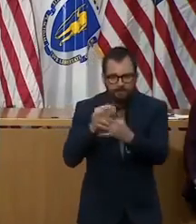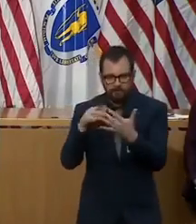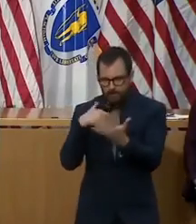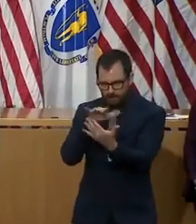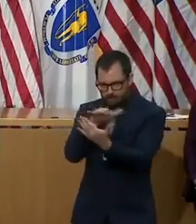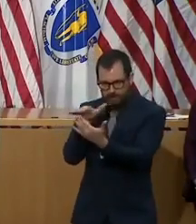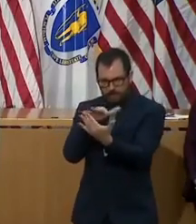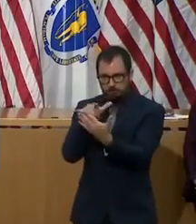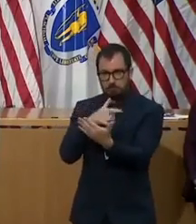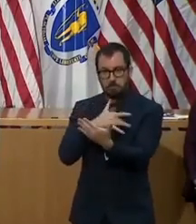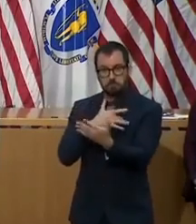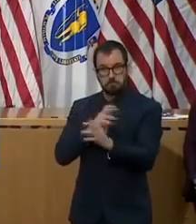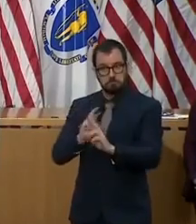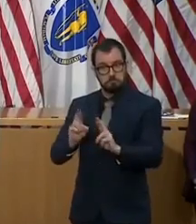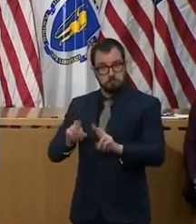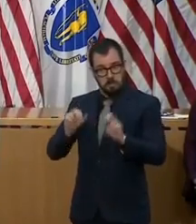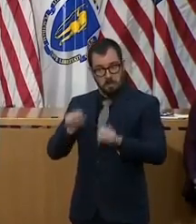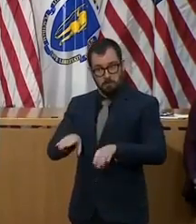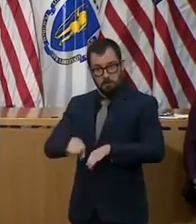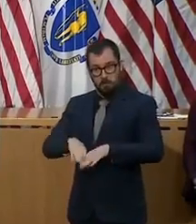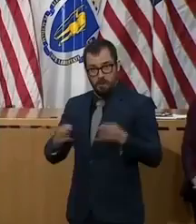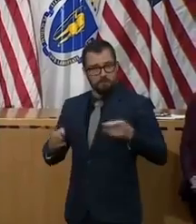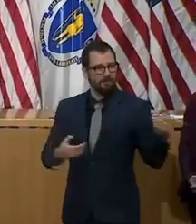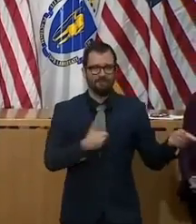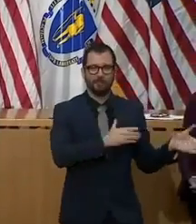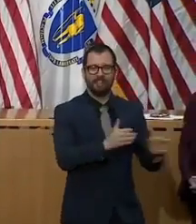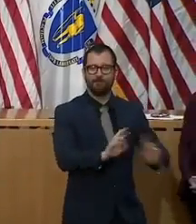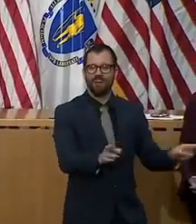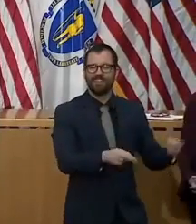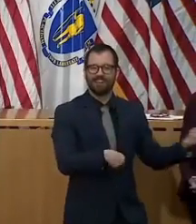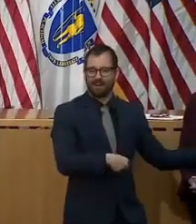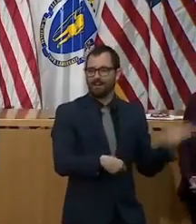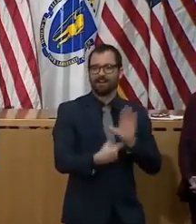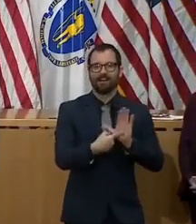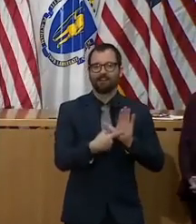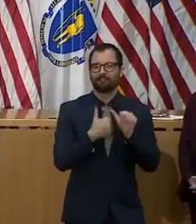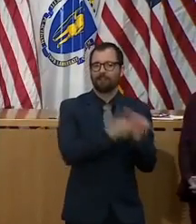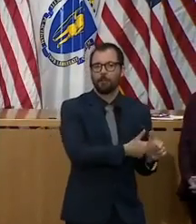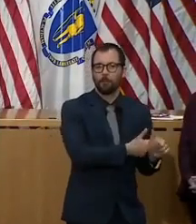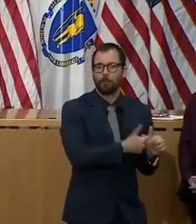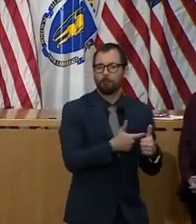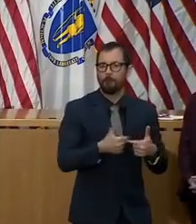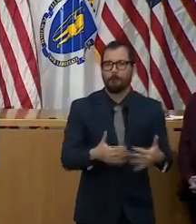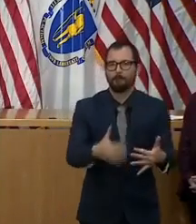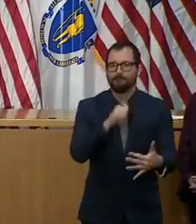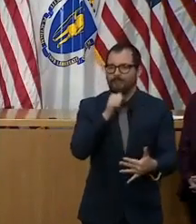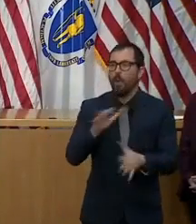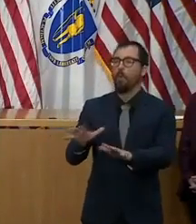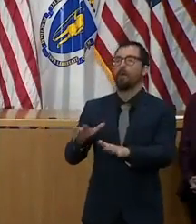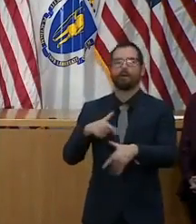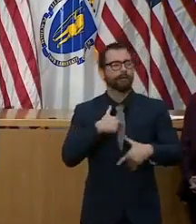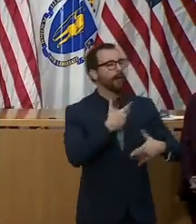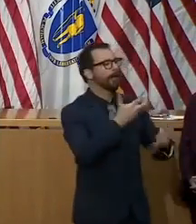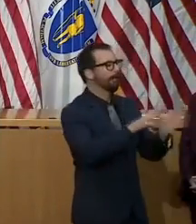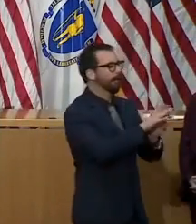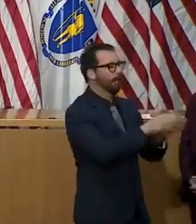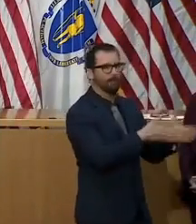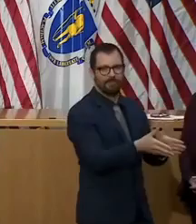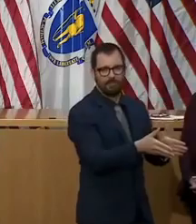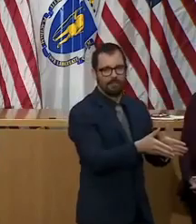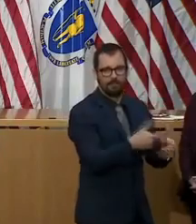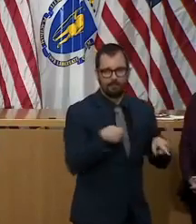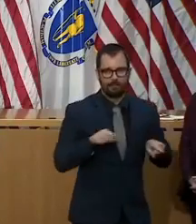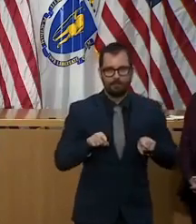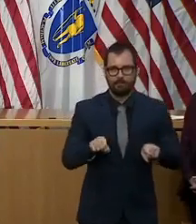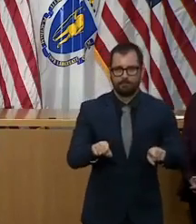feel like we've been in this crisis for a lot longer than we have. And I know that everybody wants to get to whatever we can call the new normal.